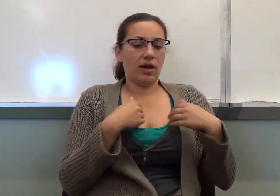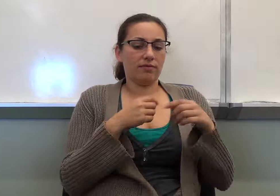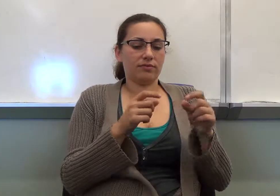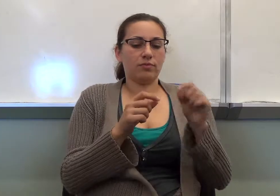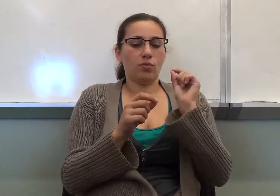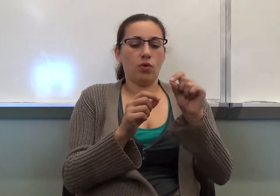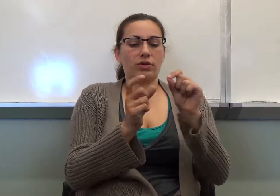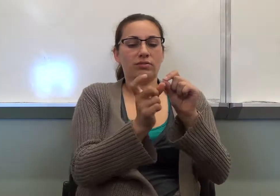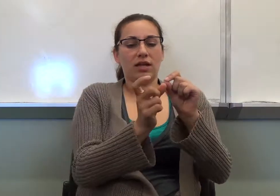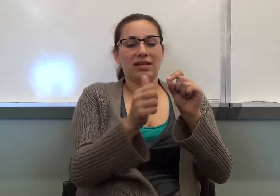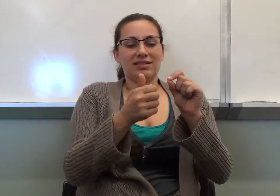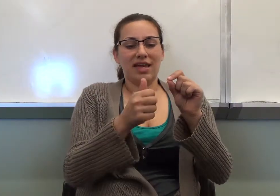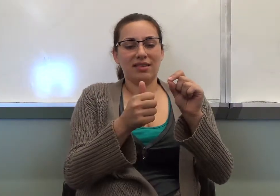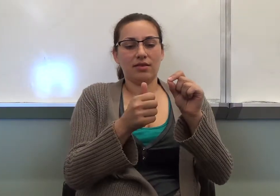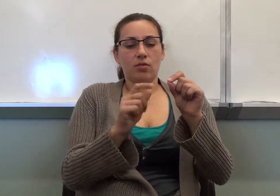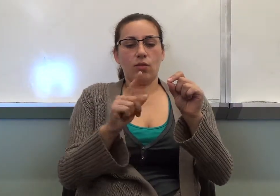10,000s, 100,000s,